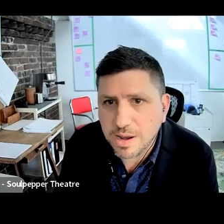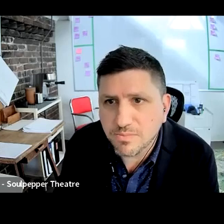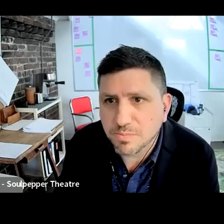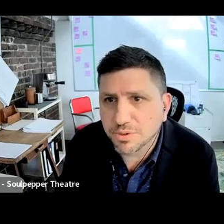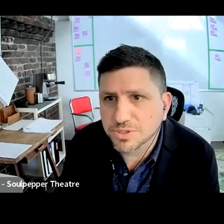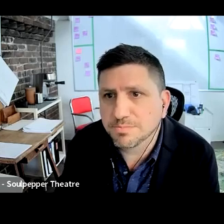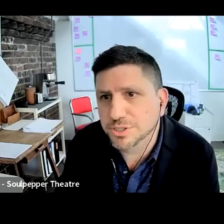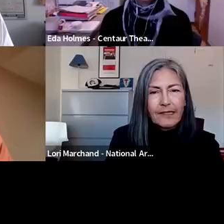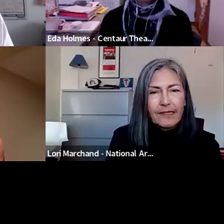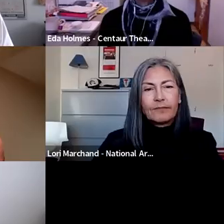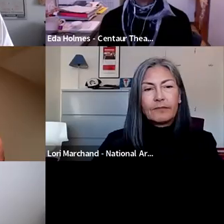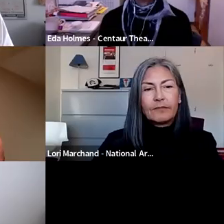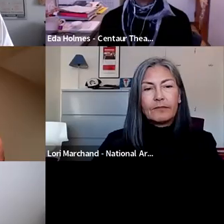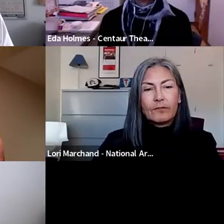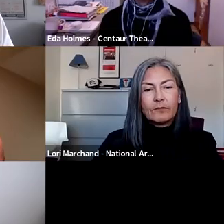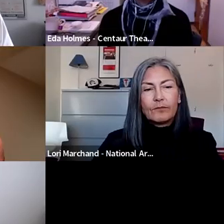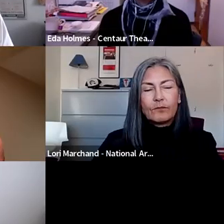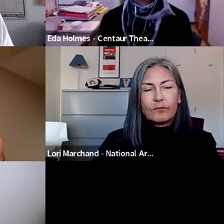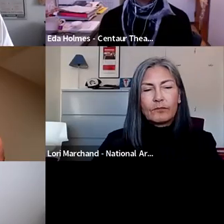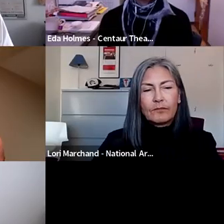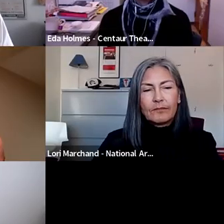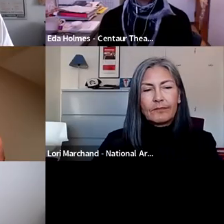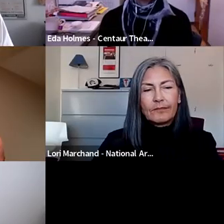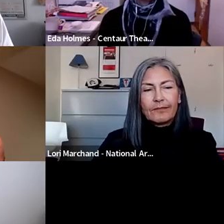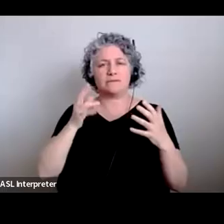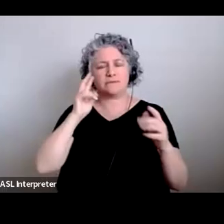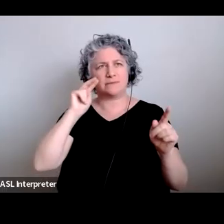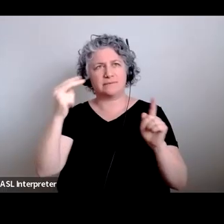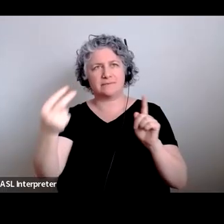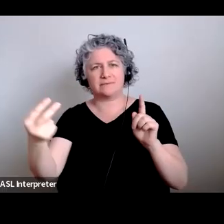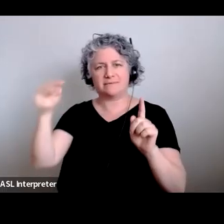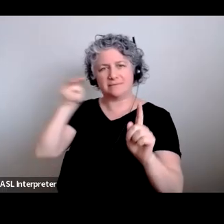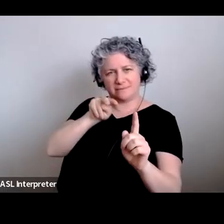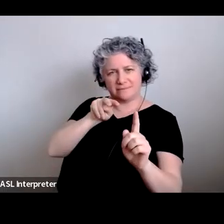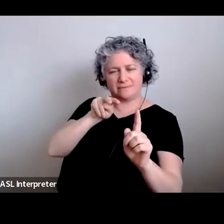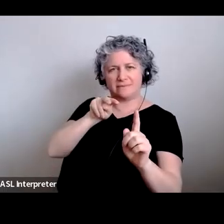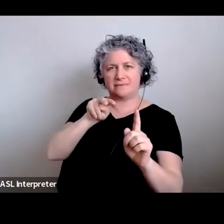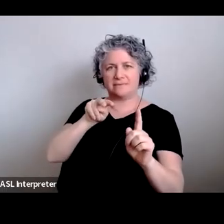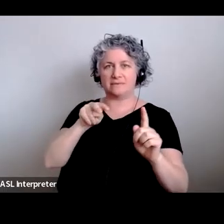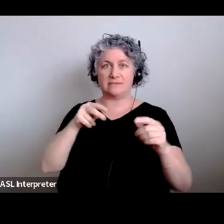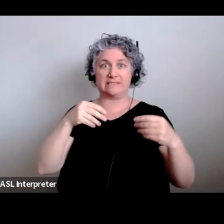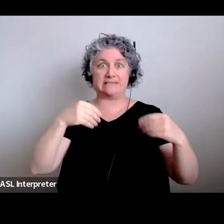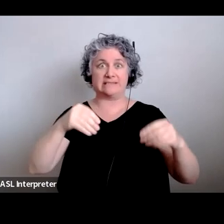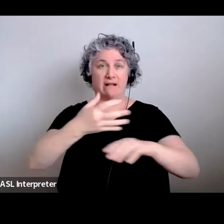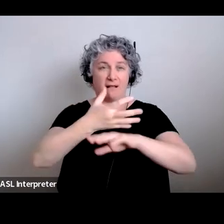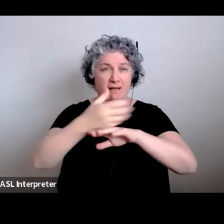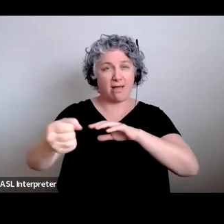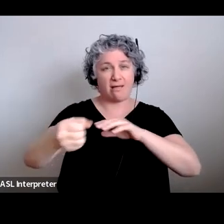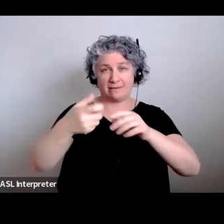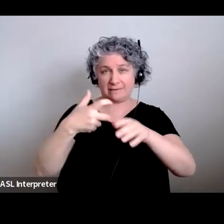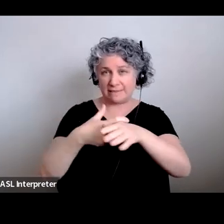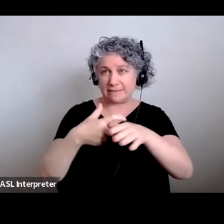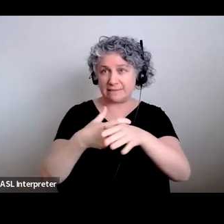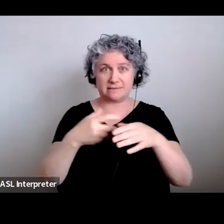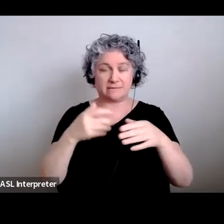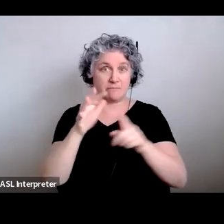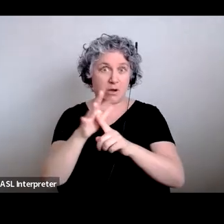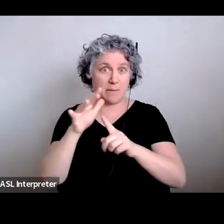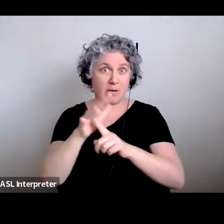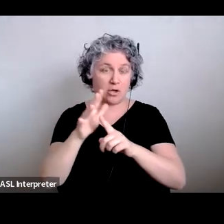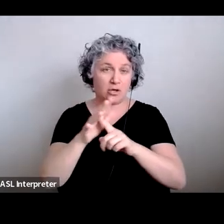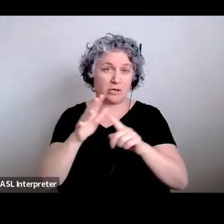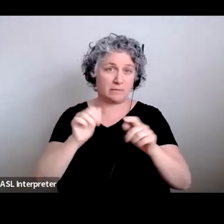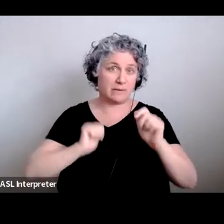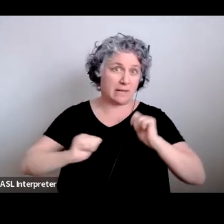to reframe the presumption that it's the populist stuff that sells, and maybe propose